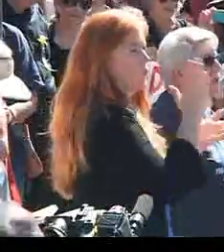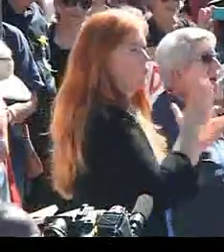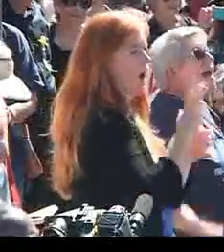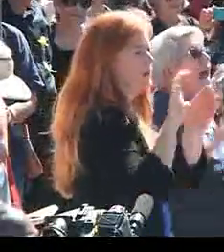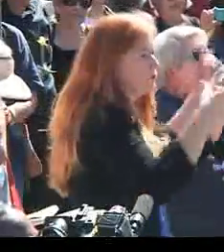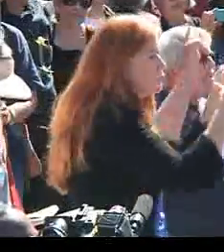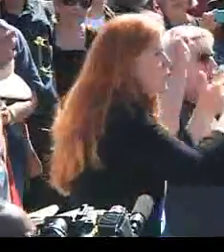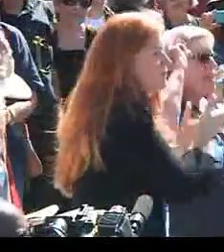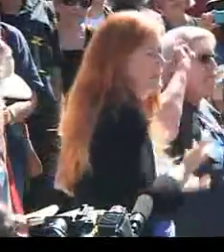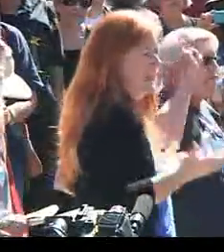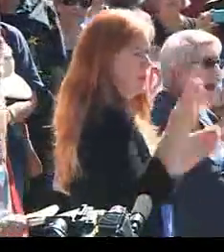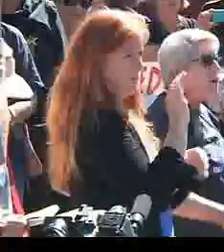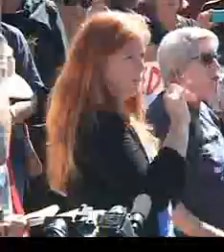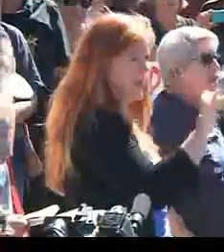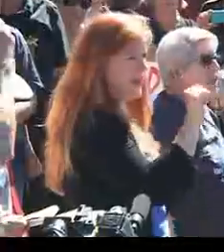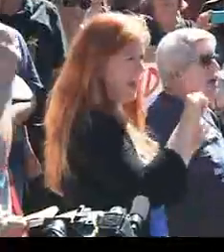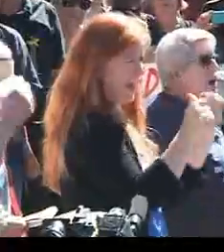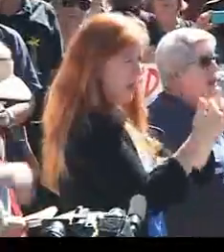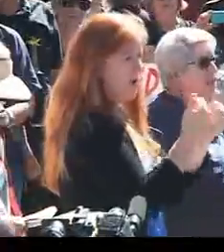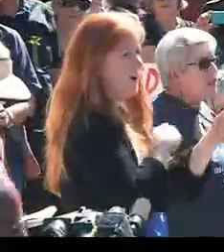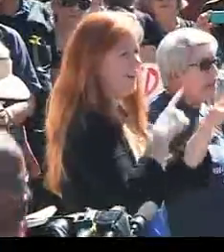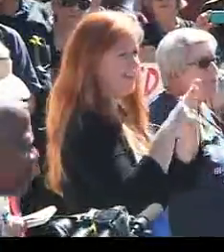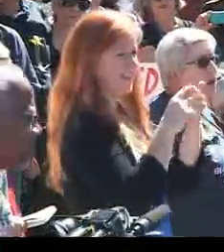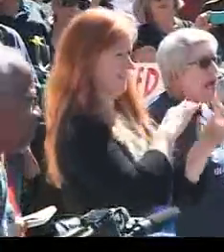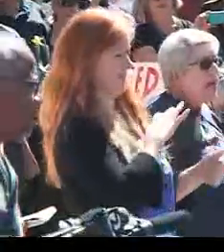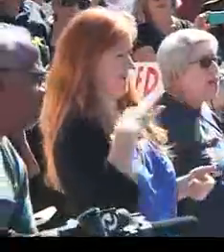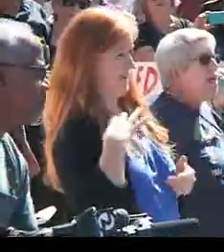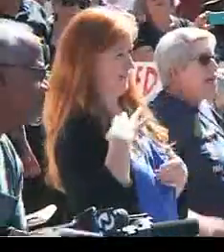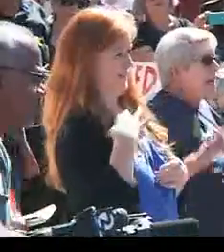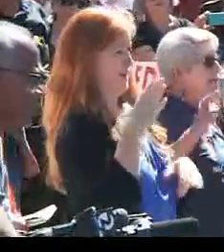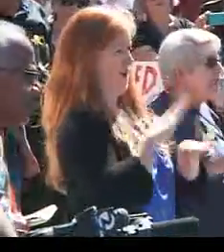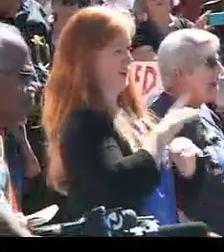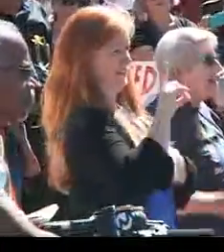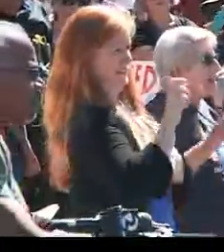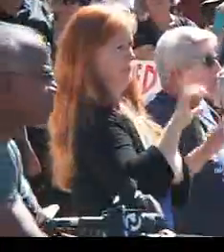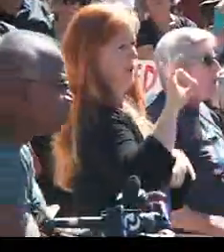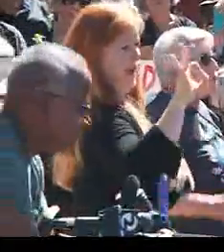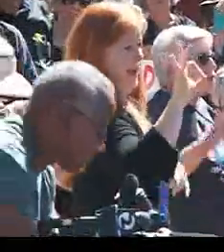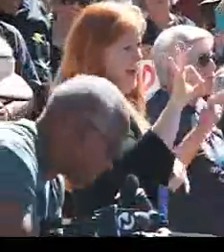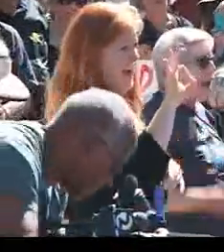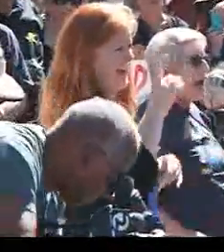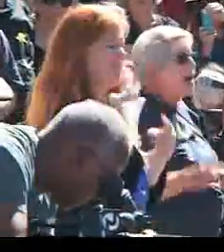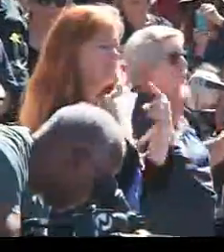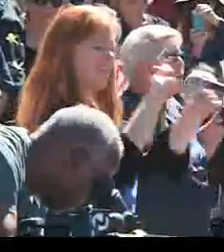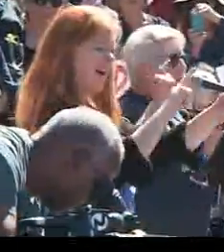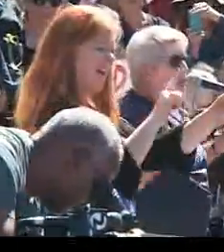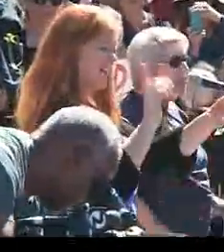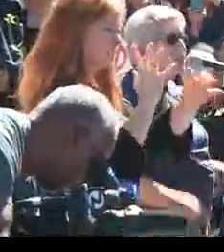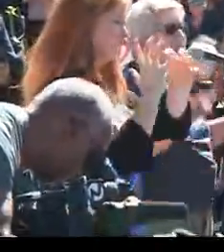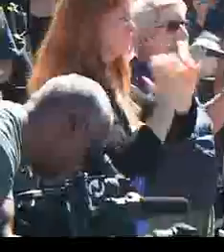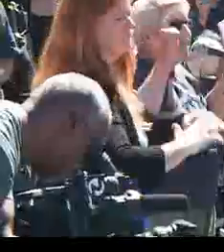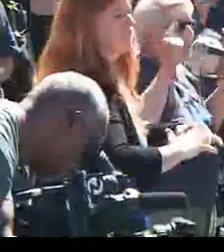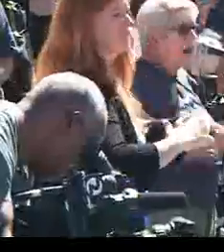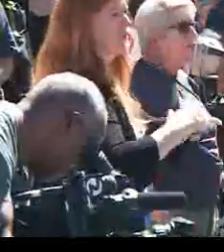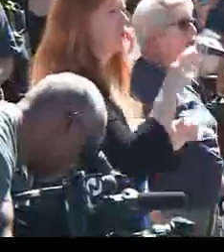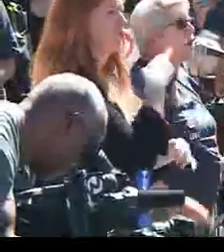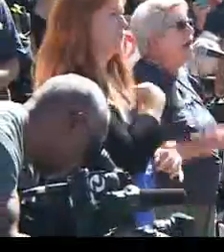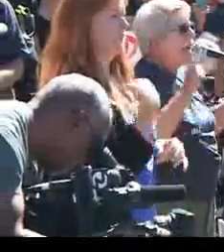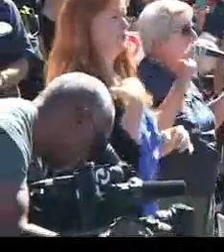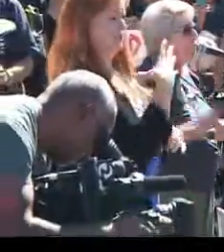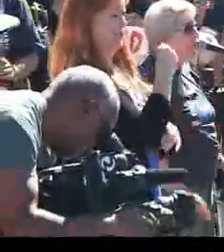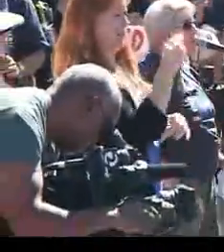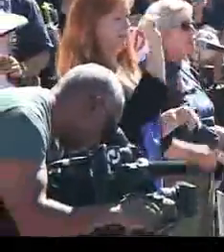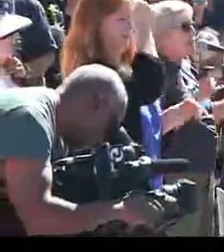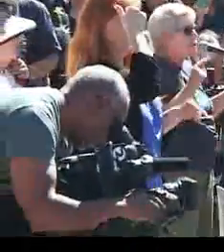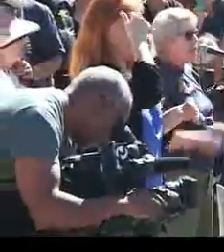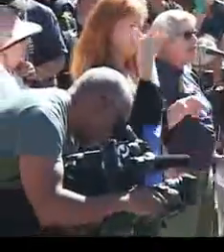Bay Area, and then the faculty on December 8th that finally broke the back of the regents and the governor